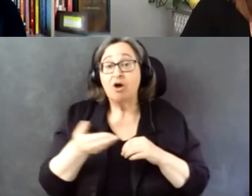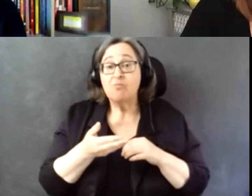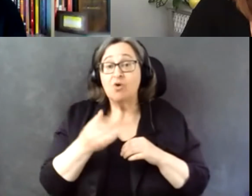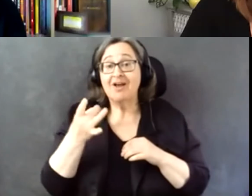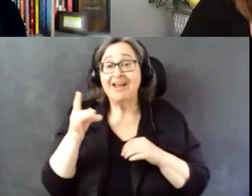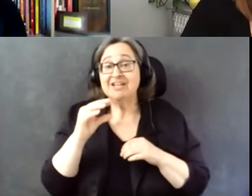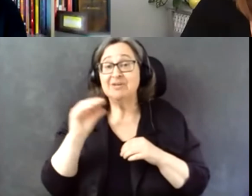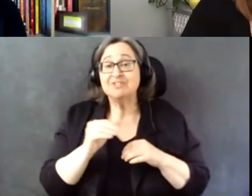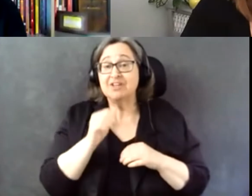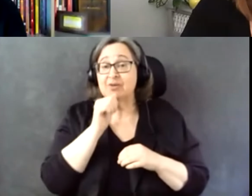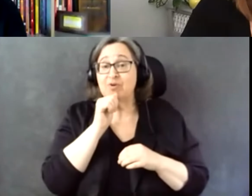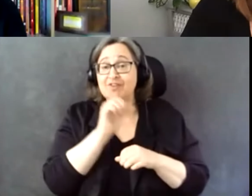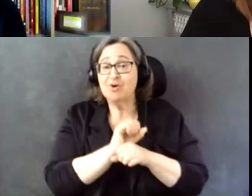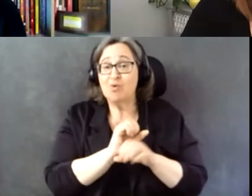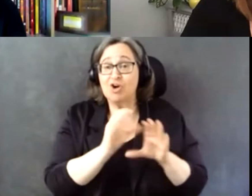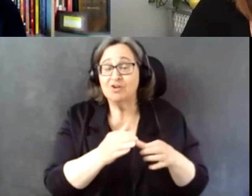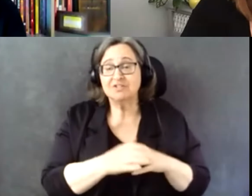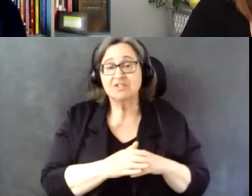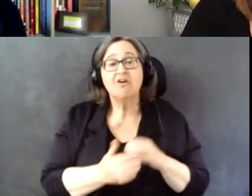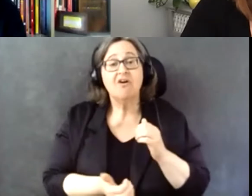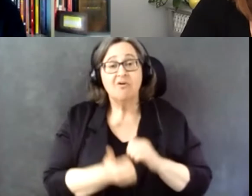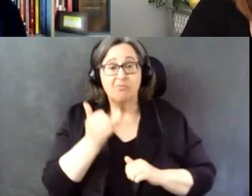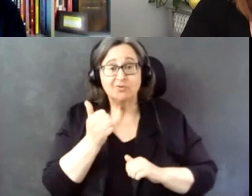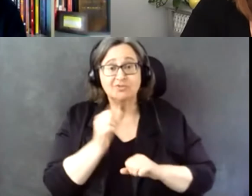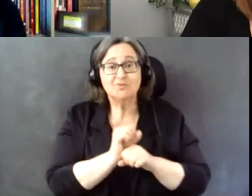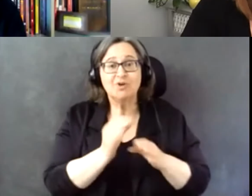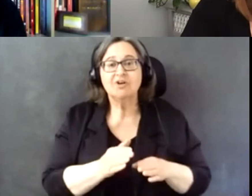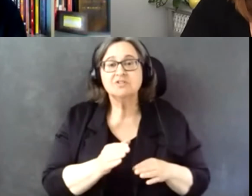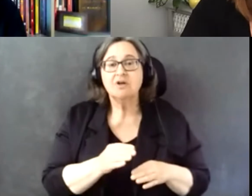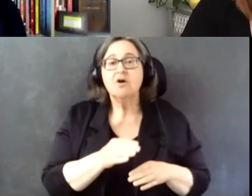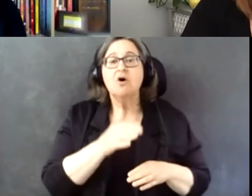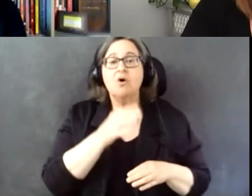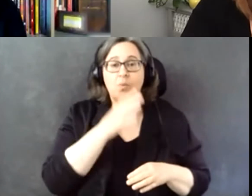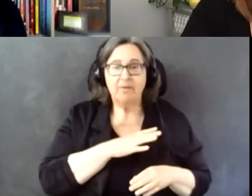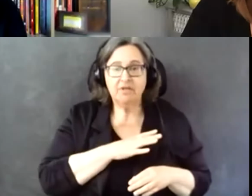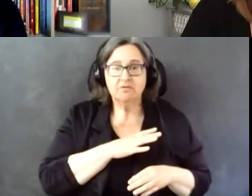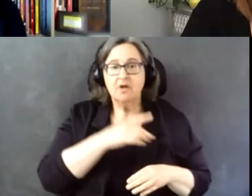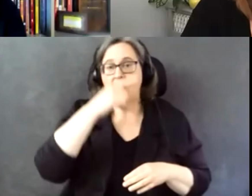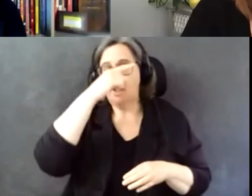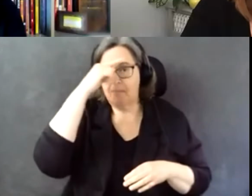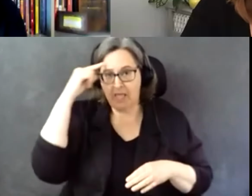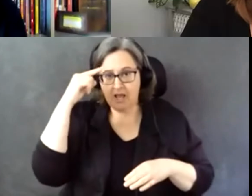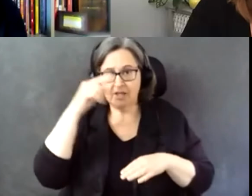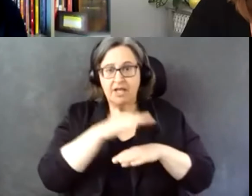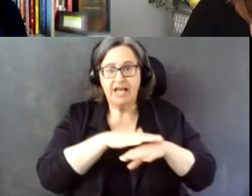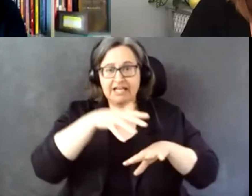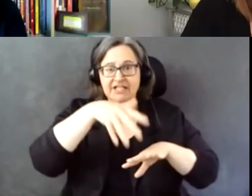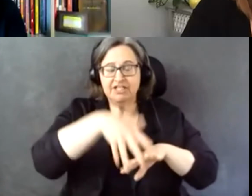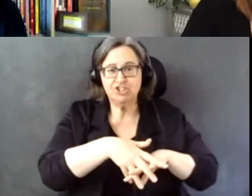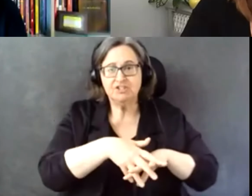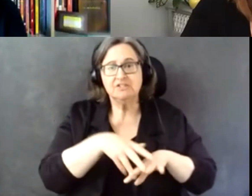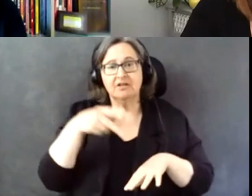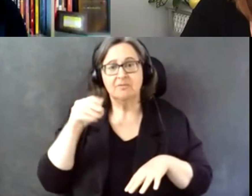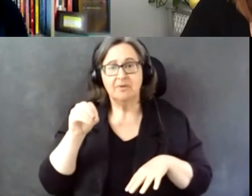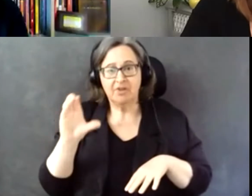private workforce and the majority of these employees are women women and black indigenous and people of color so